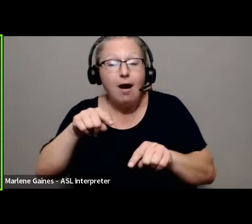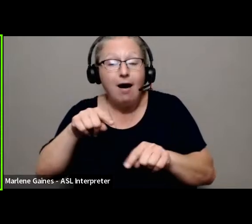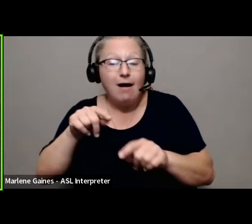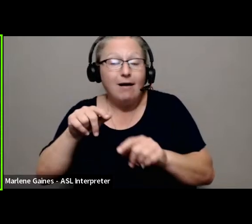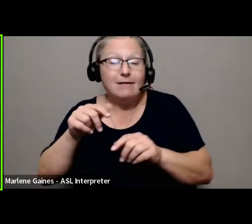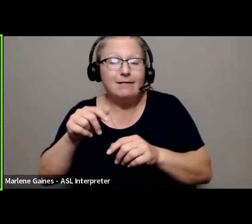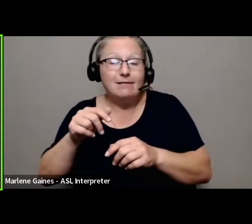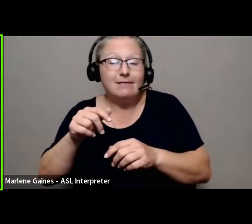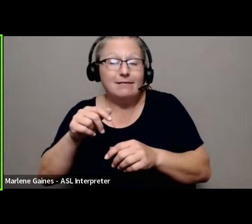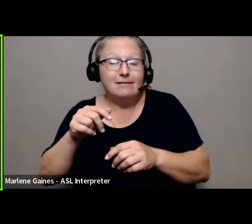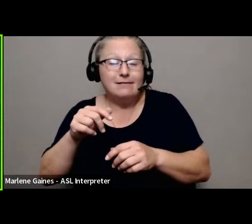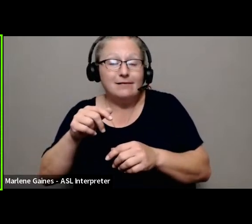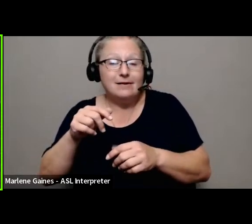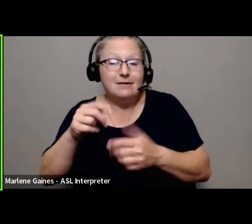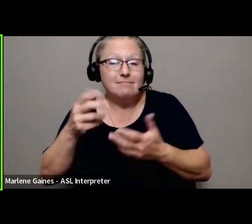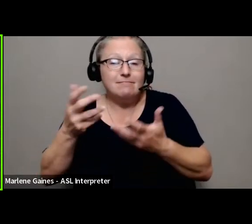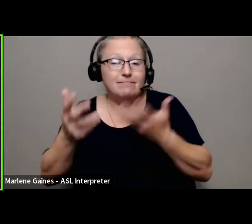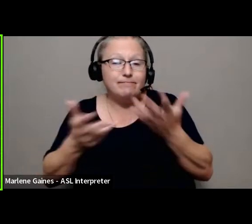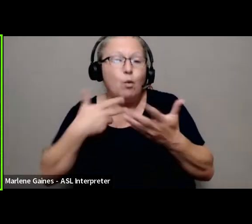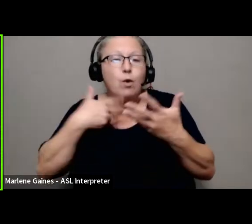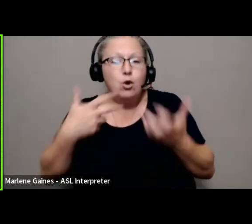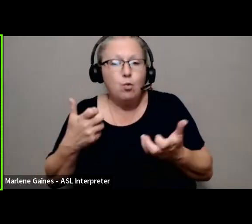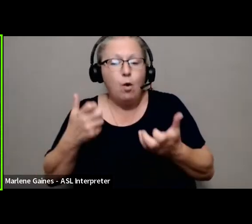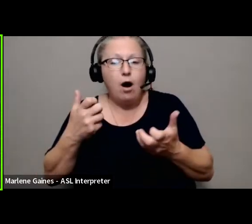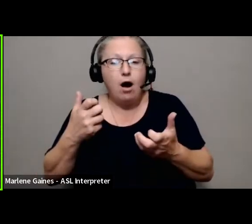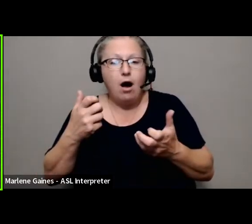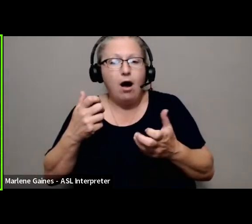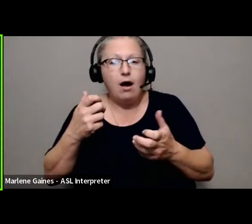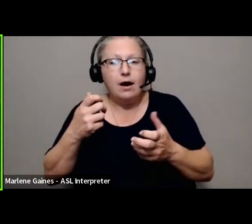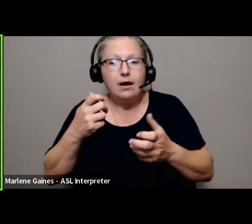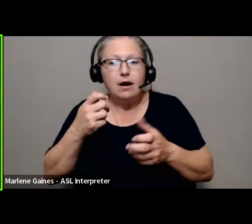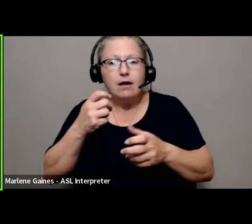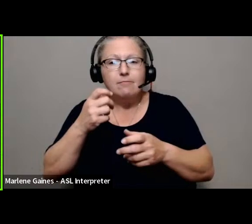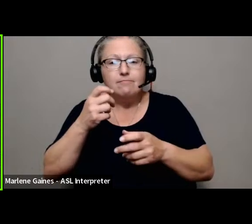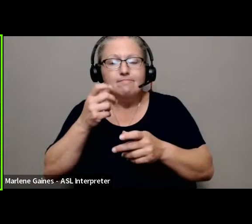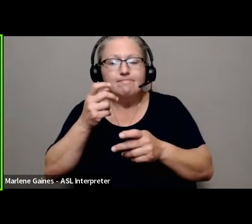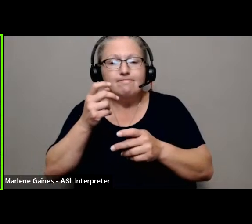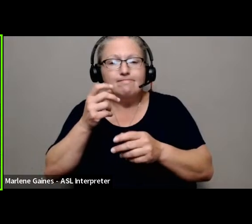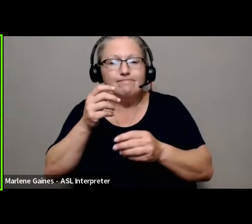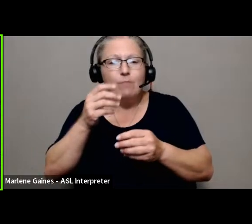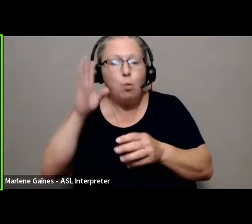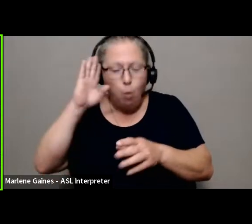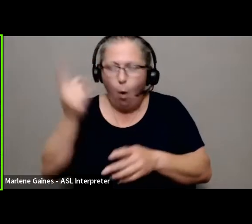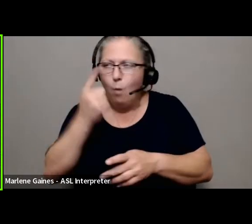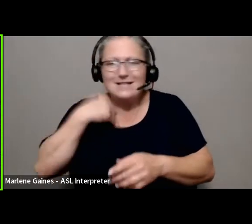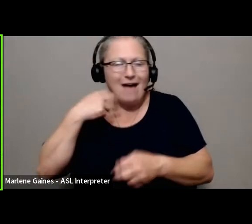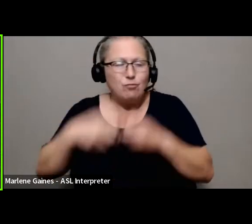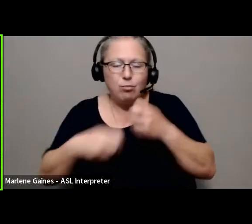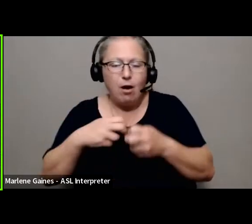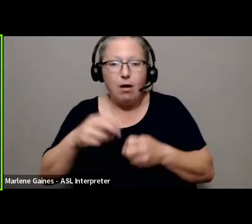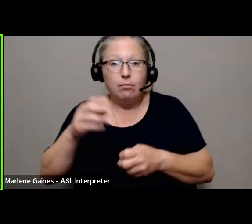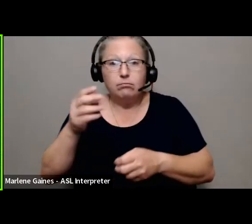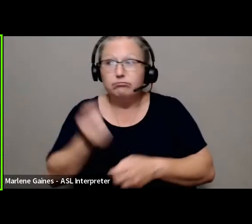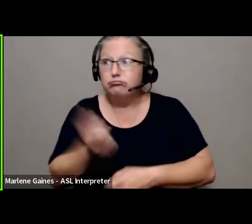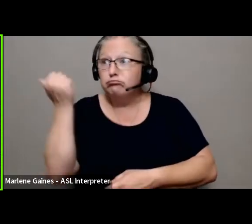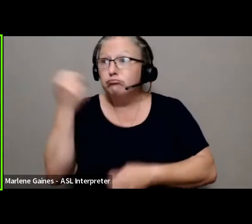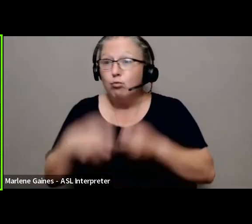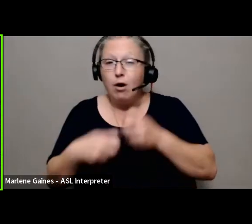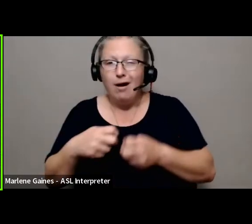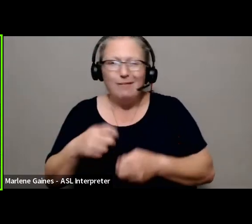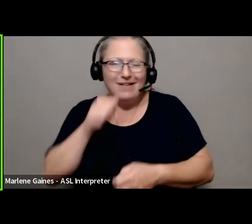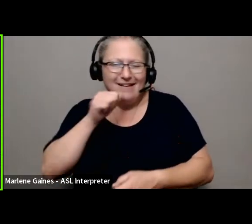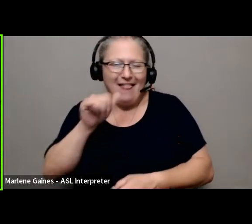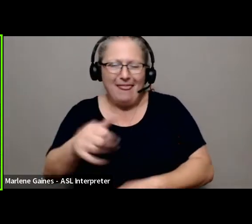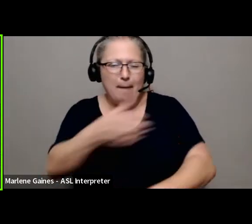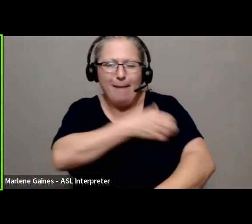And we want to right-size problems because we're going to have problems. We're not eradicating problems. We're not that